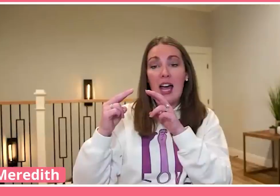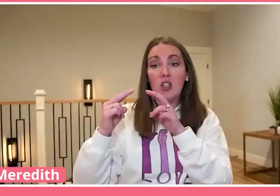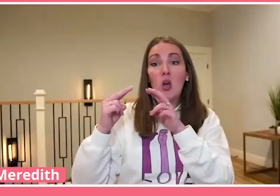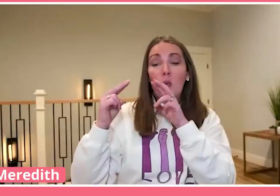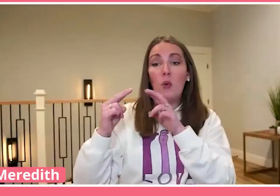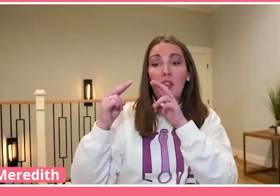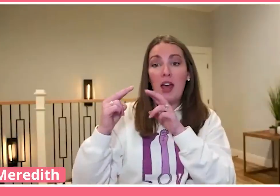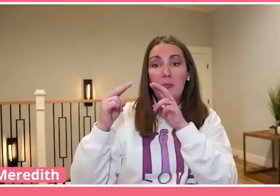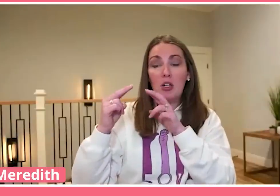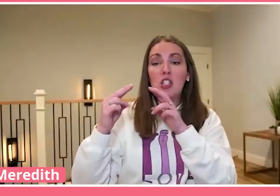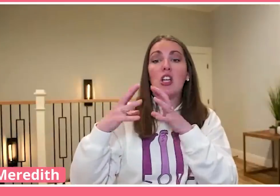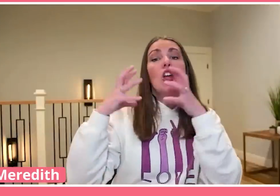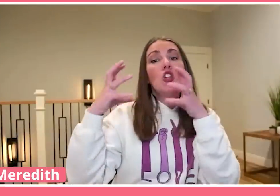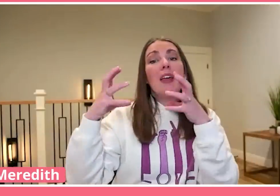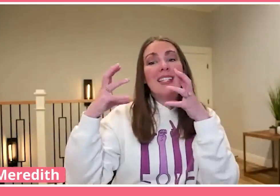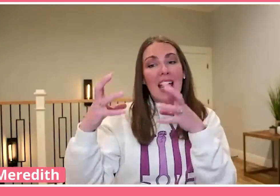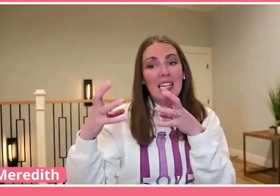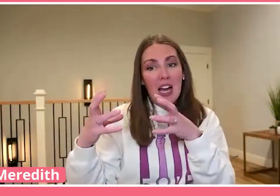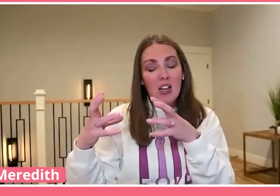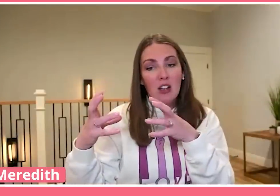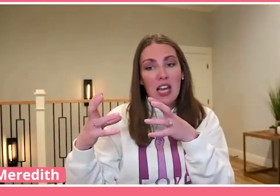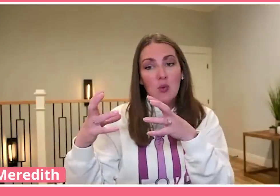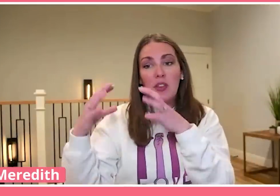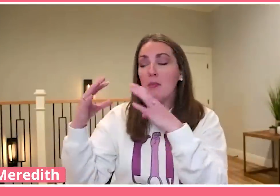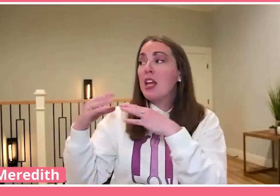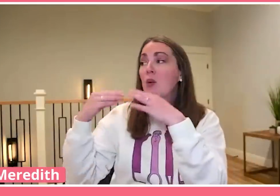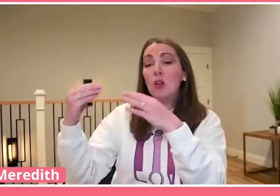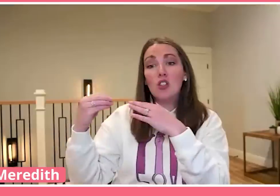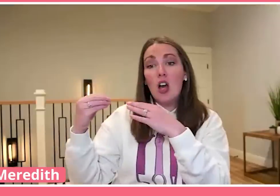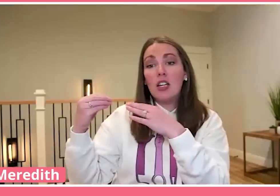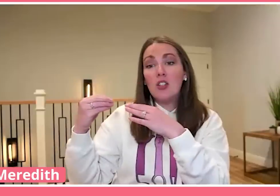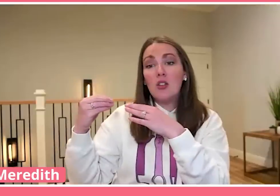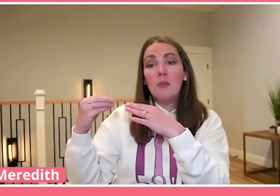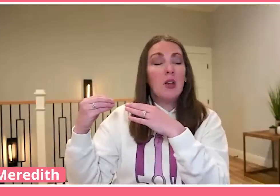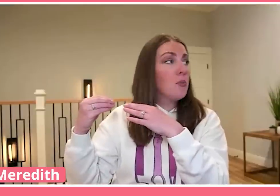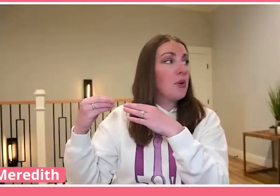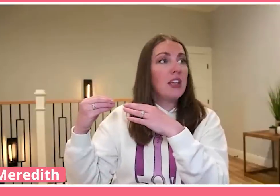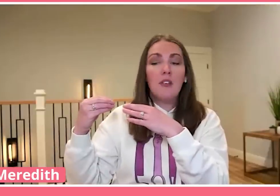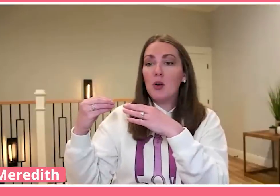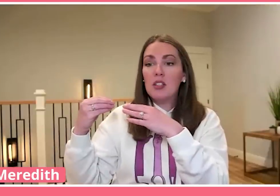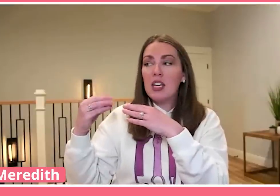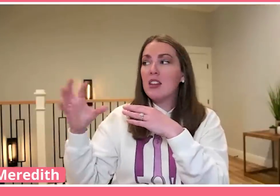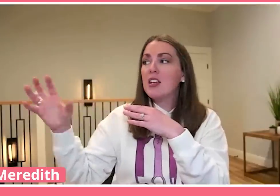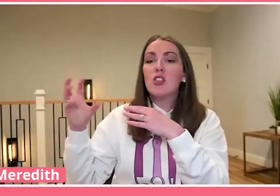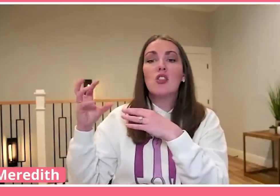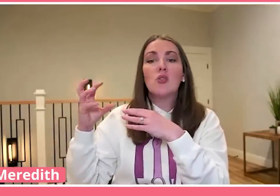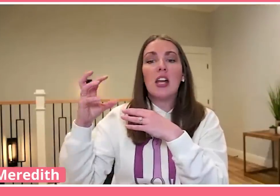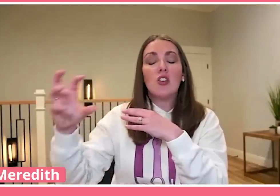with that person, you maintain eye contact with them. When you're talking to them, breaking focus like this shows that you're not